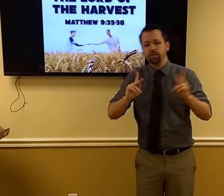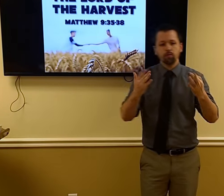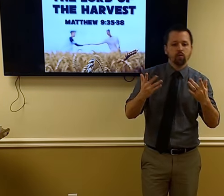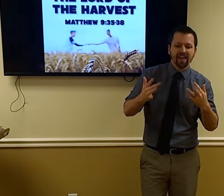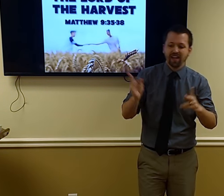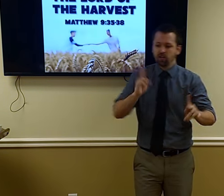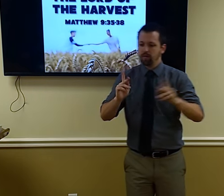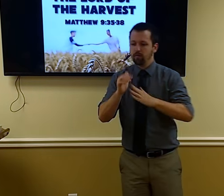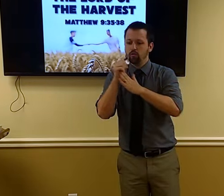people who wait, there's people who,